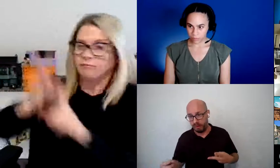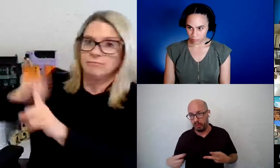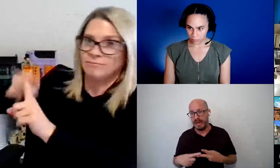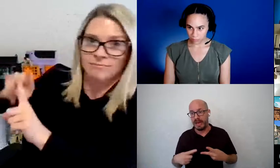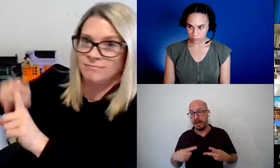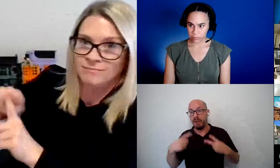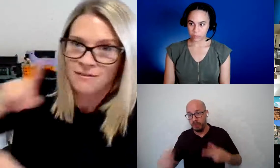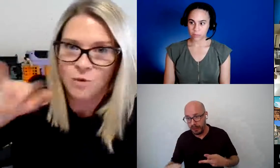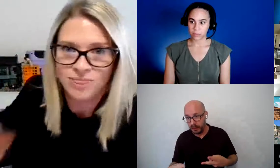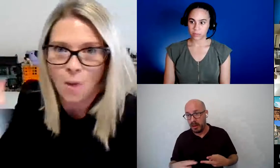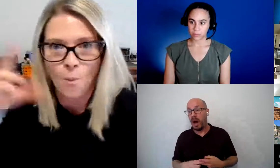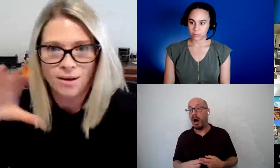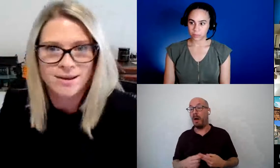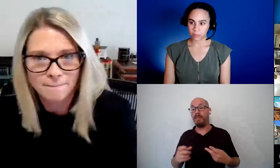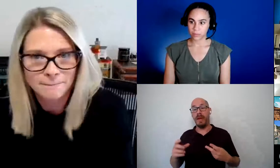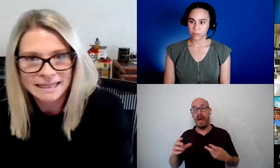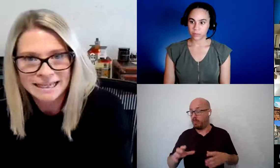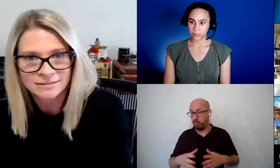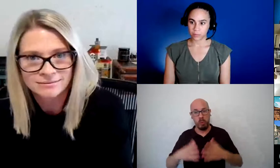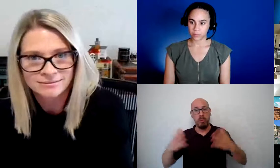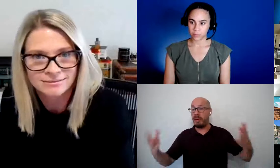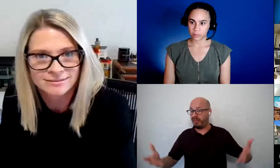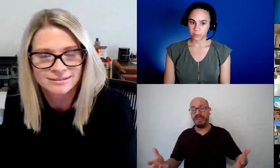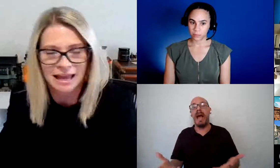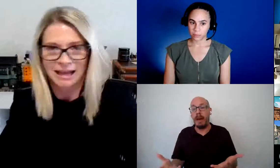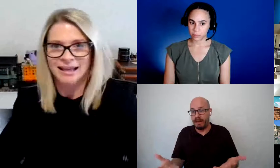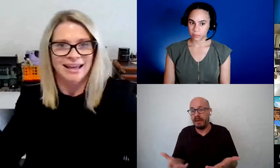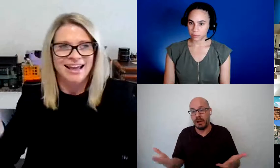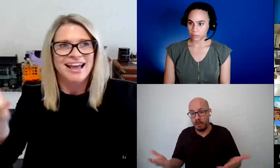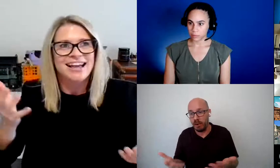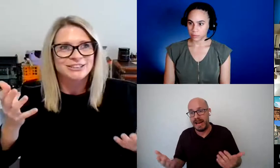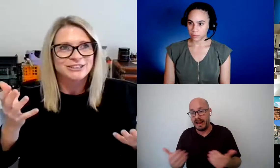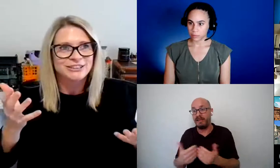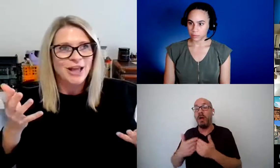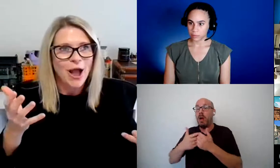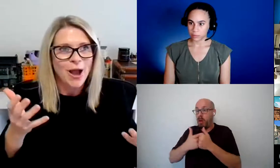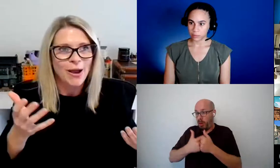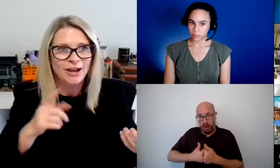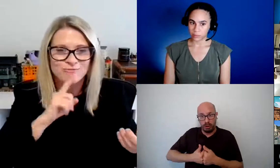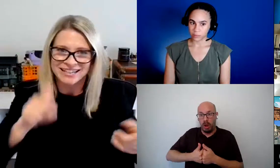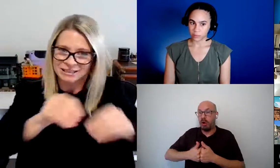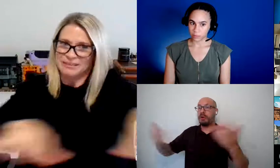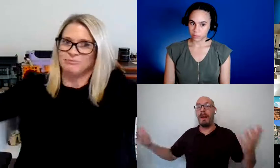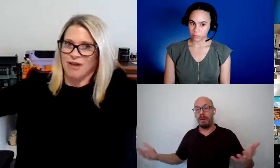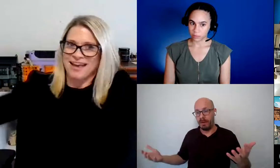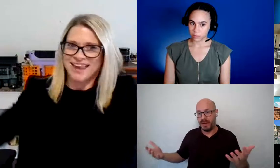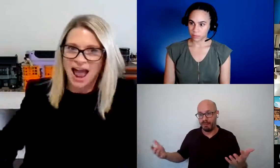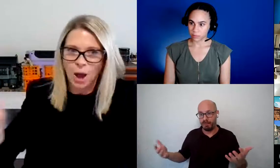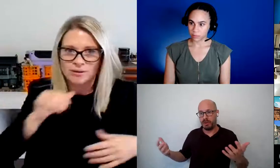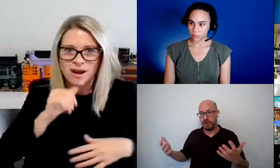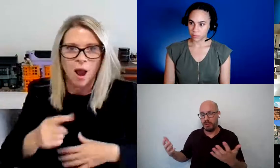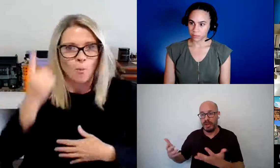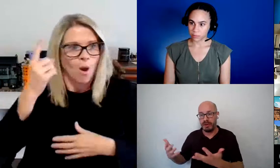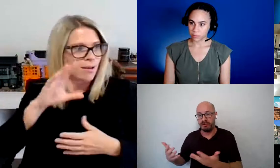deaf employee interviewing. And what we see happening in the community is a large amount of the deaf community